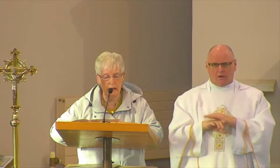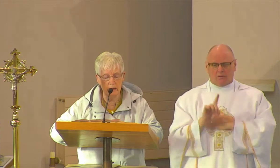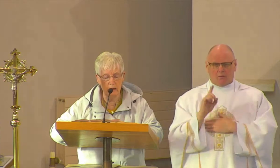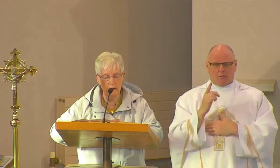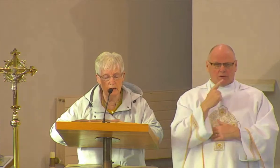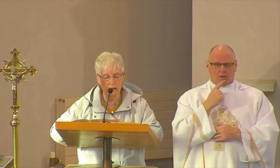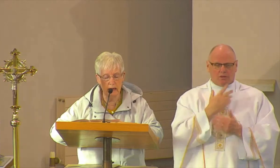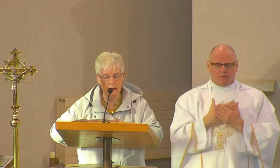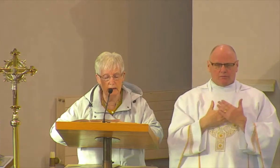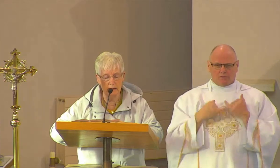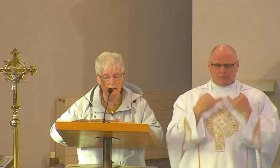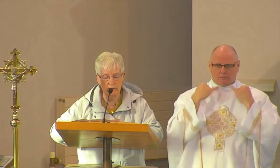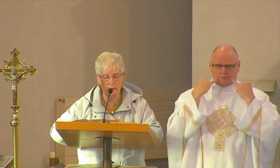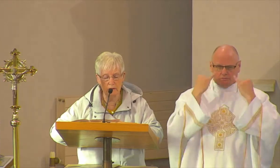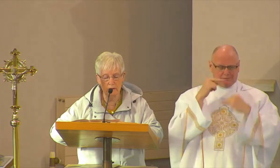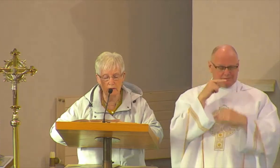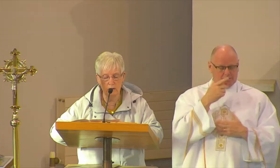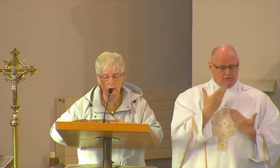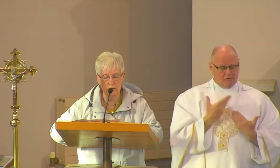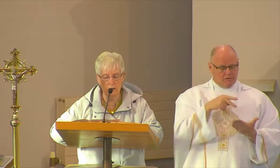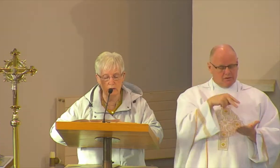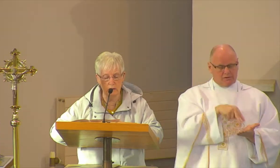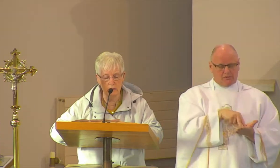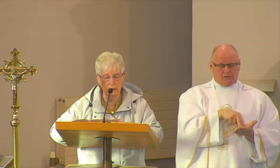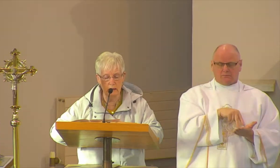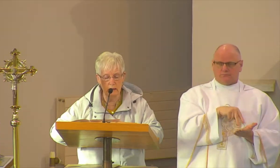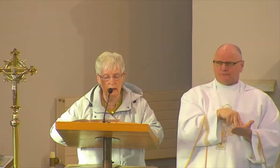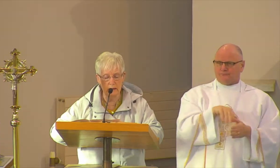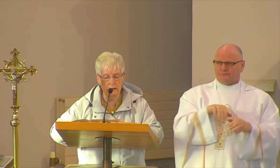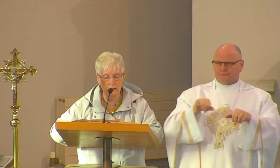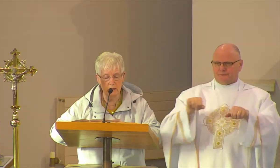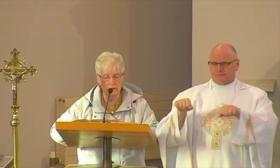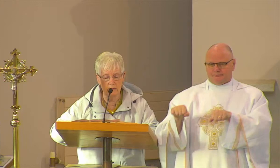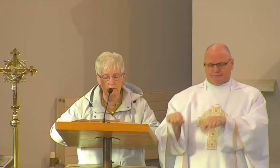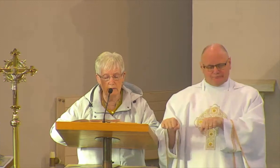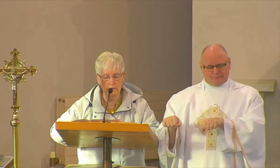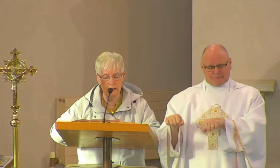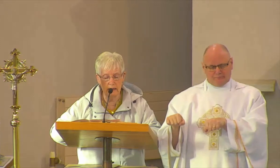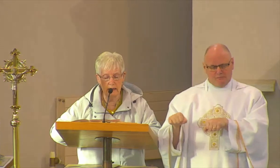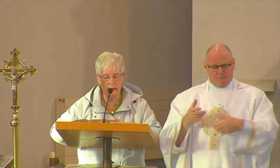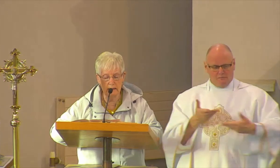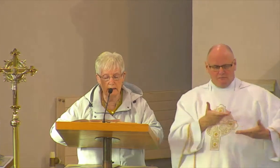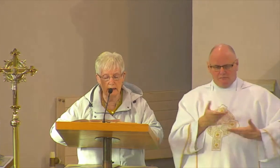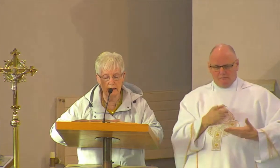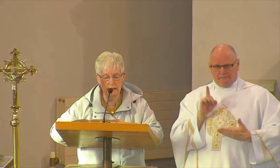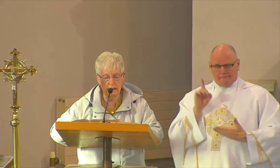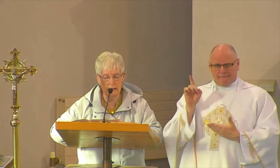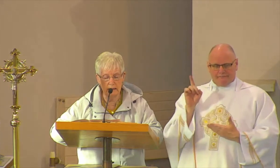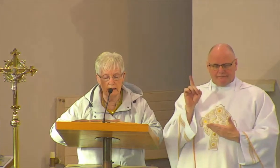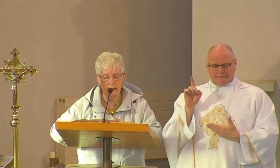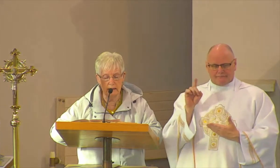now stand in front of God's throne and serve him day and night in his